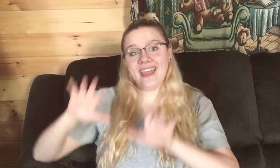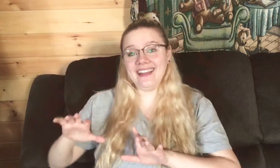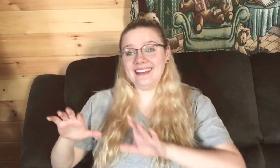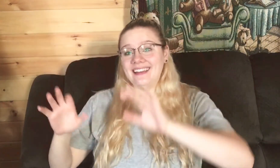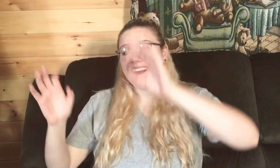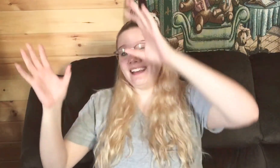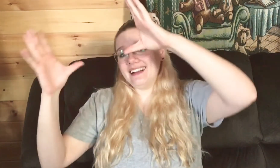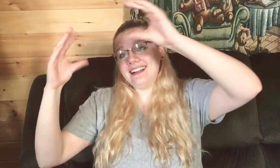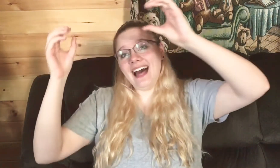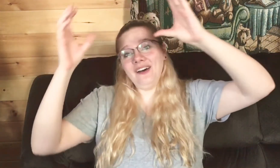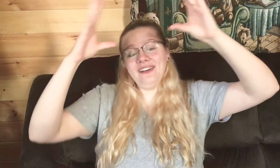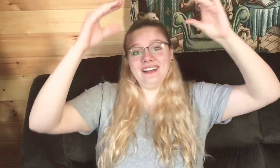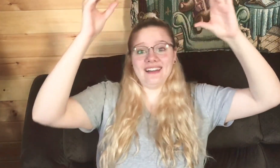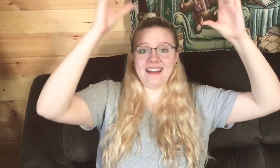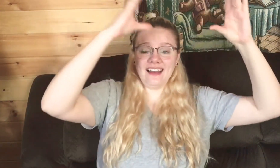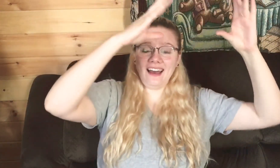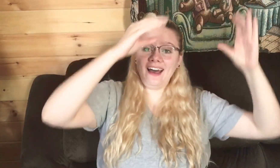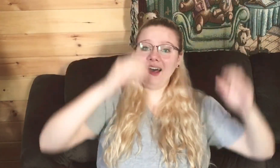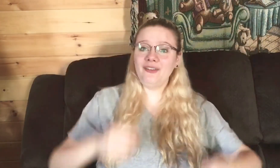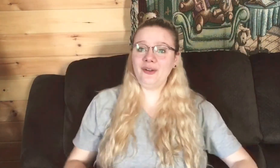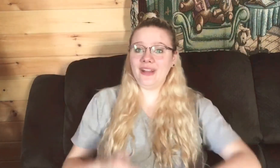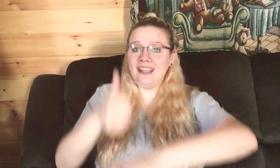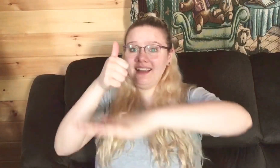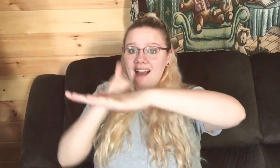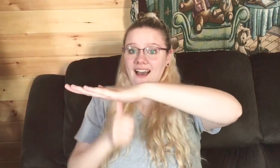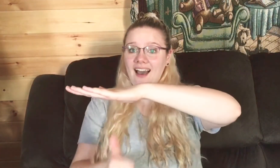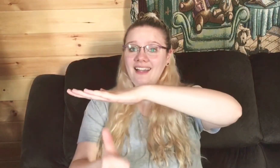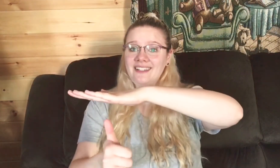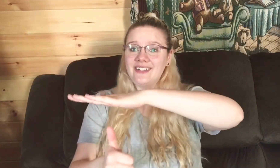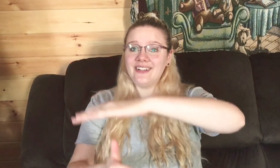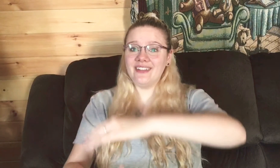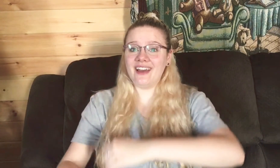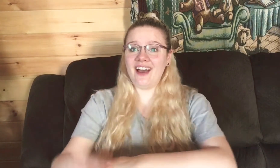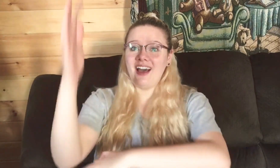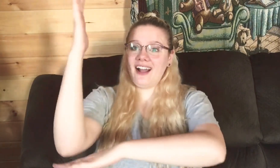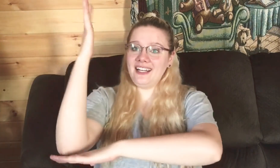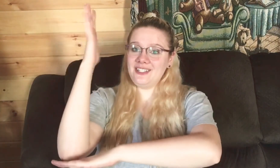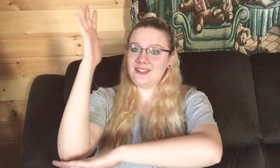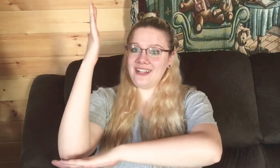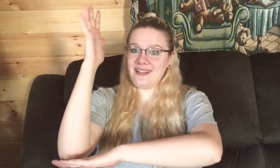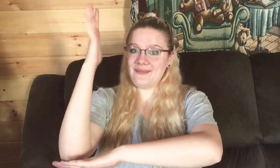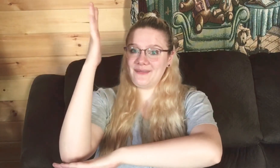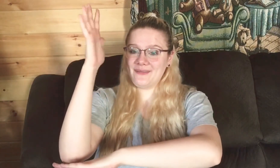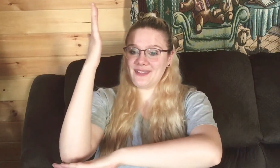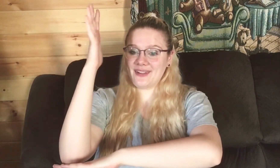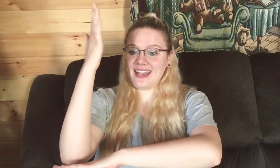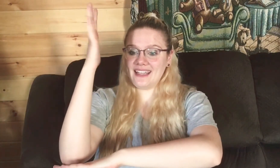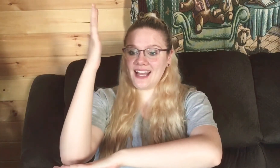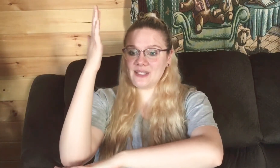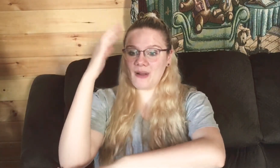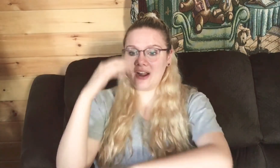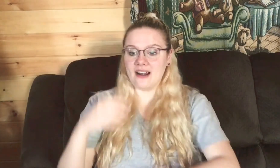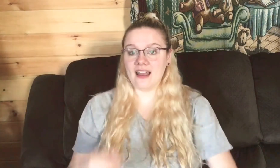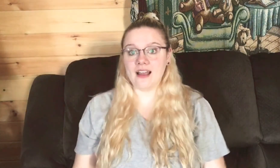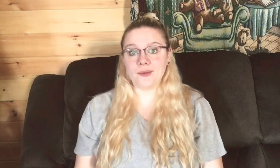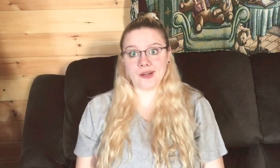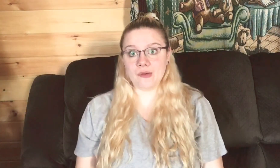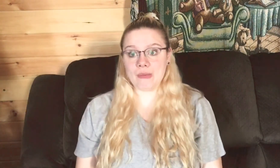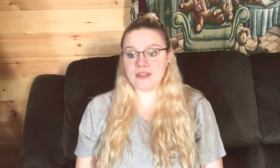rain cloud hovering under the honey tree. Great, next part. We're gonna repeat the